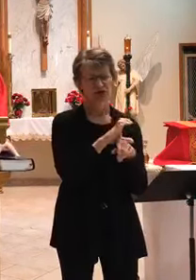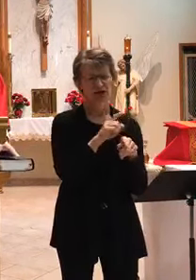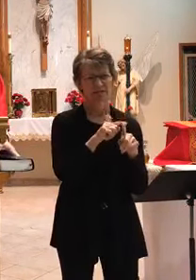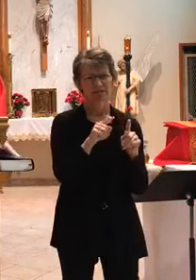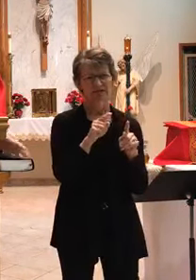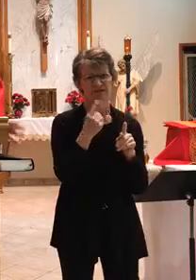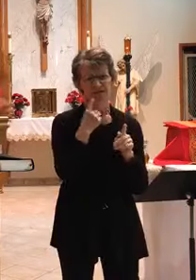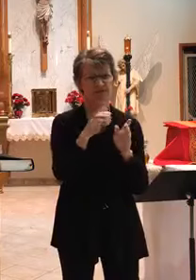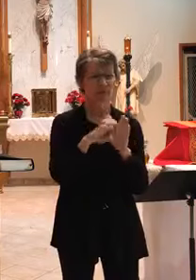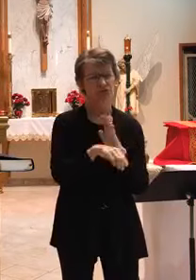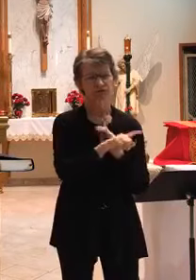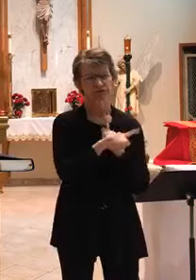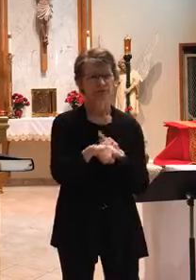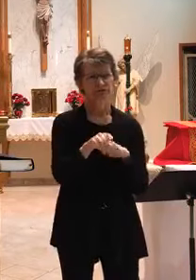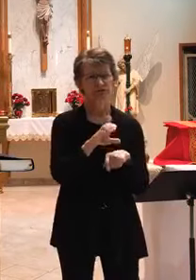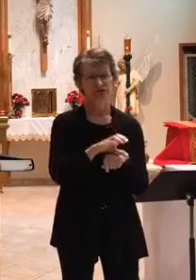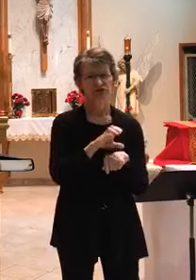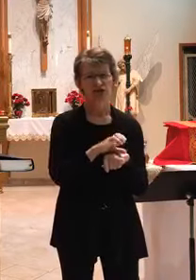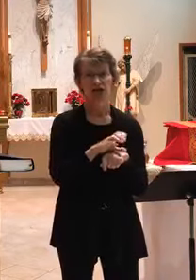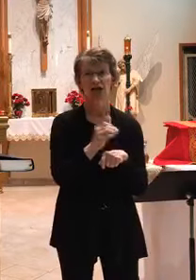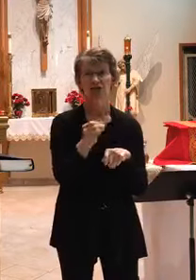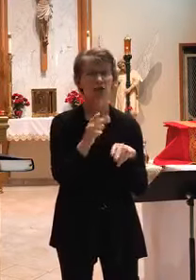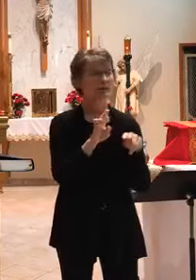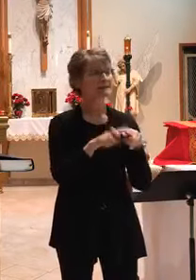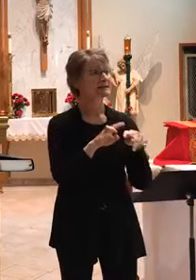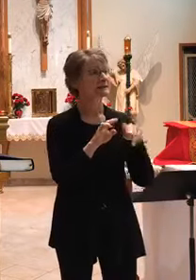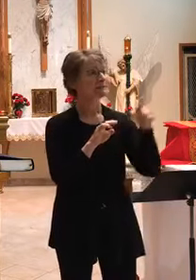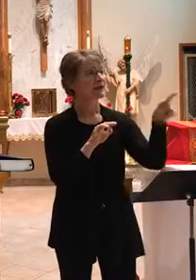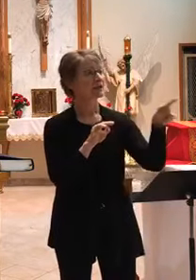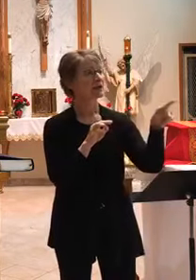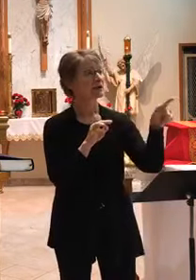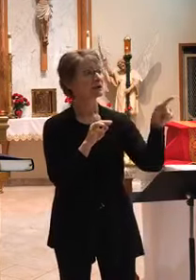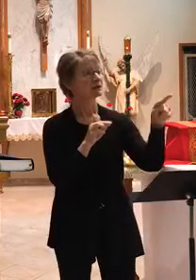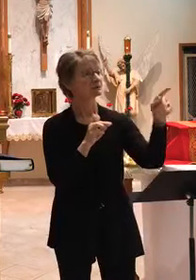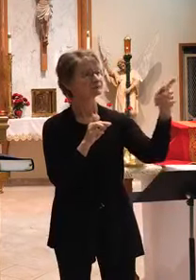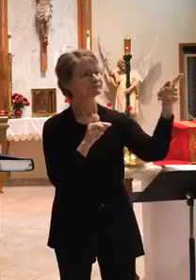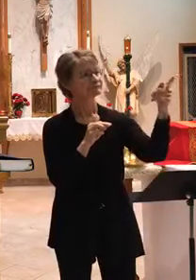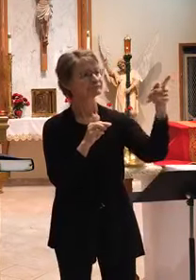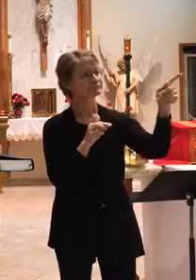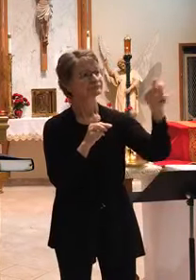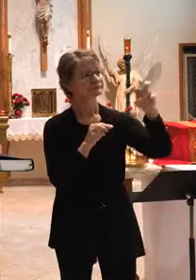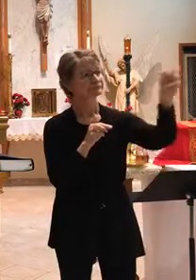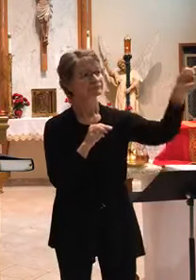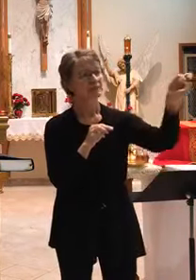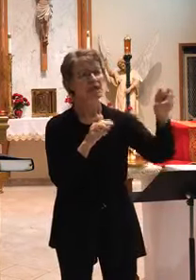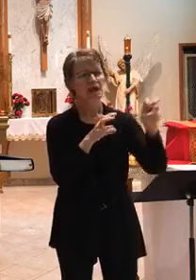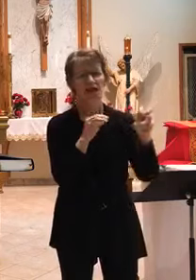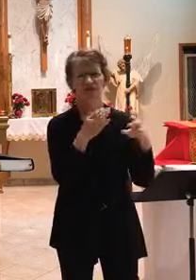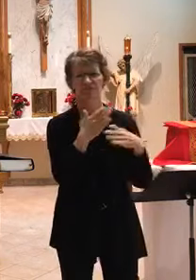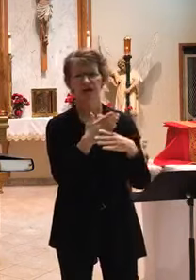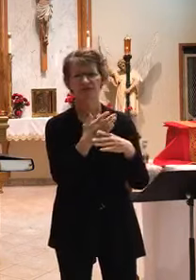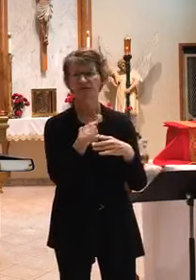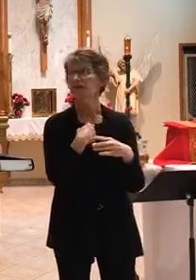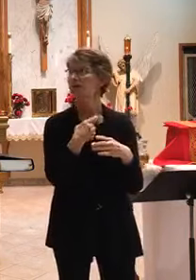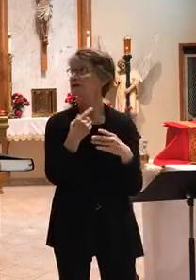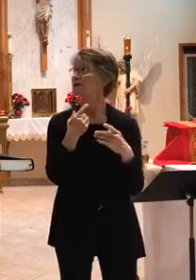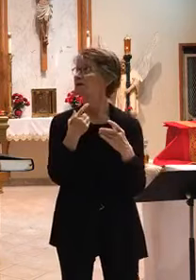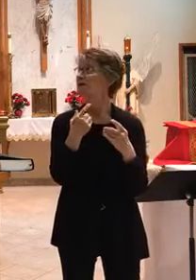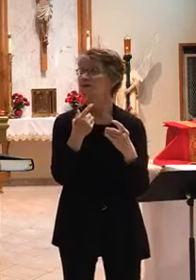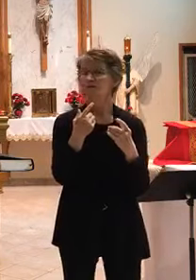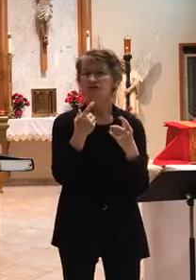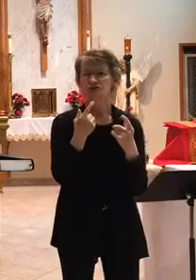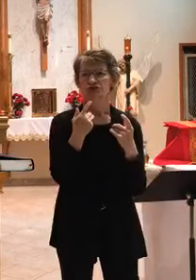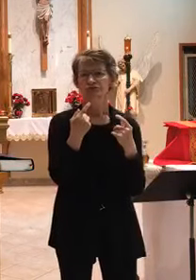forced to come to church. She was sitting over here by the 12th station, and it was such a bother to me because through the whole Mass, she went like